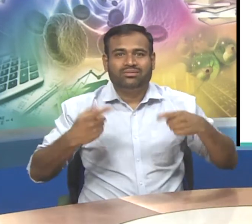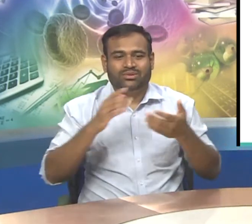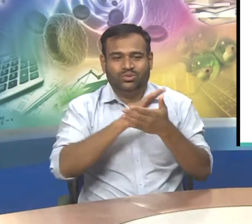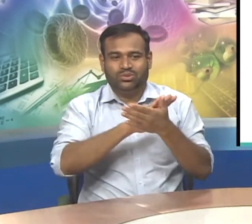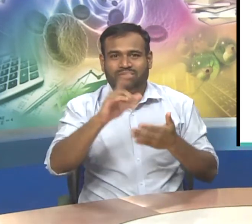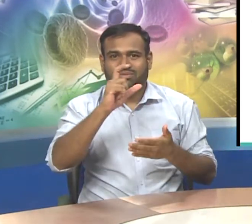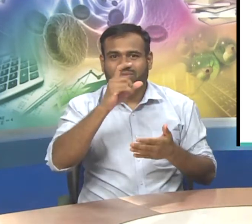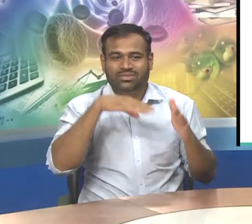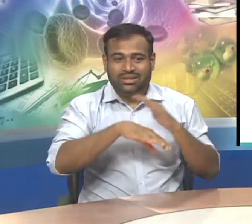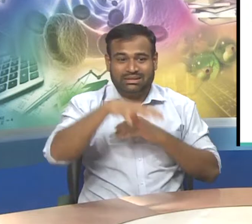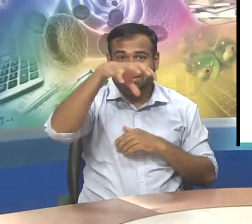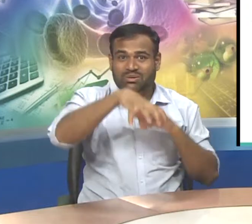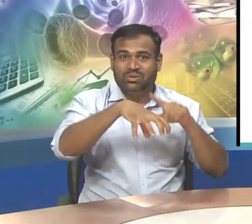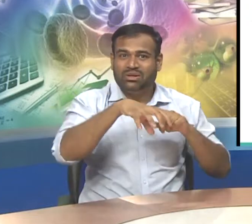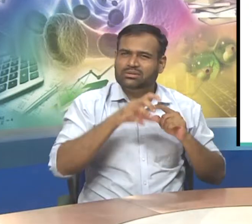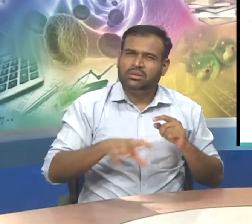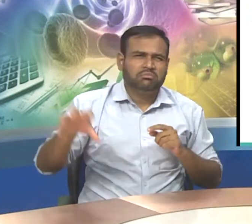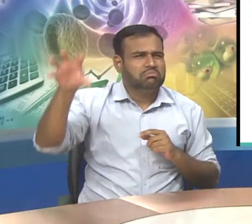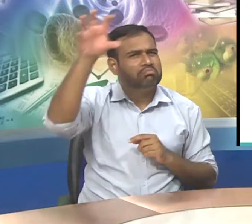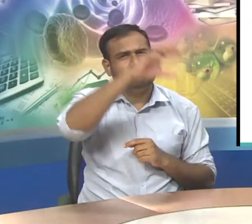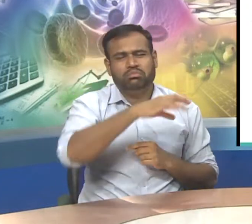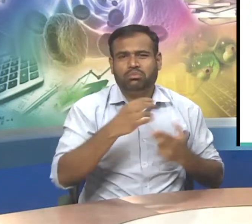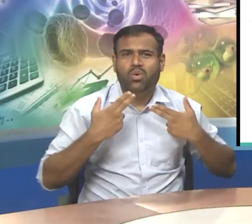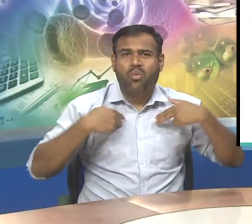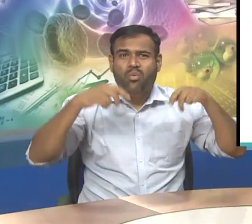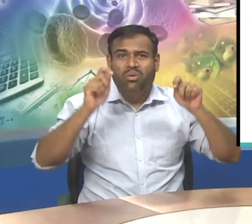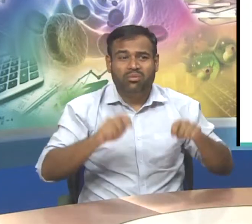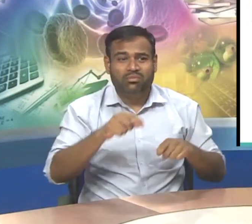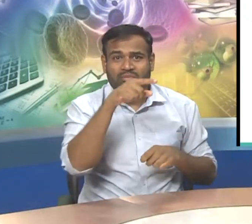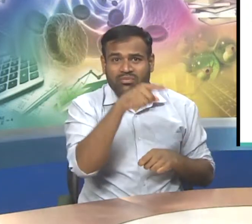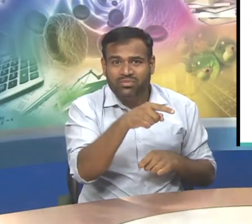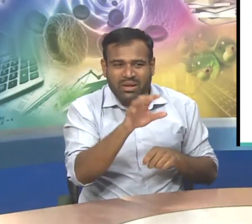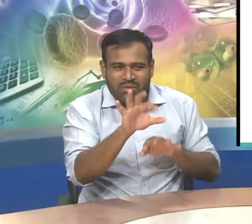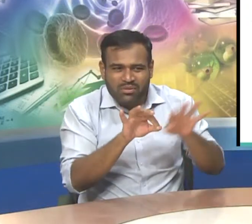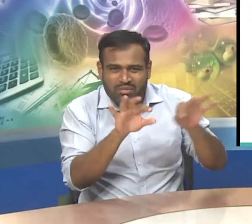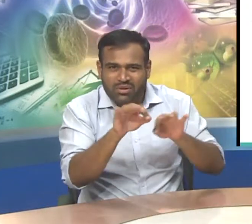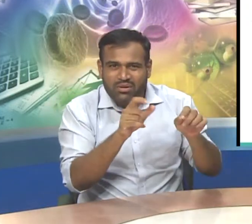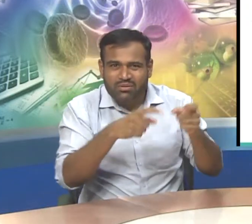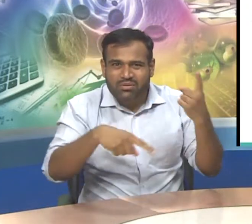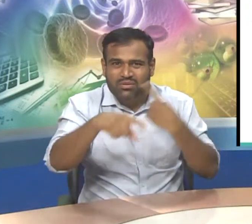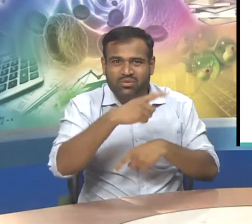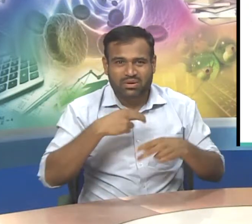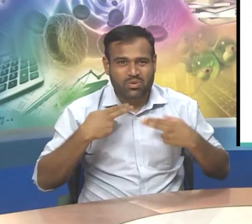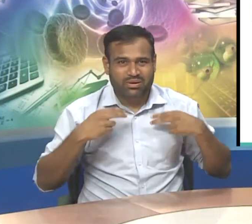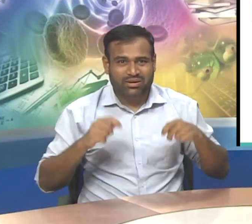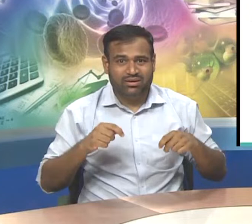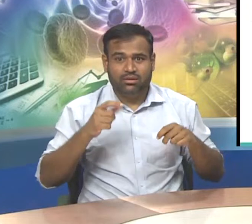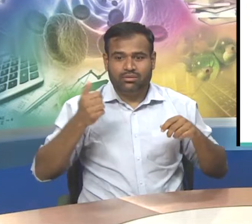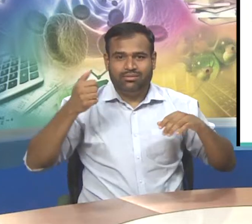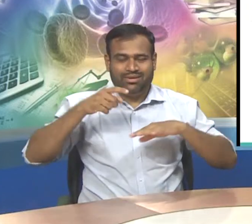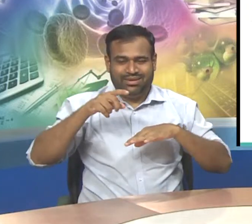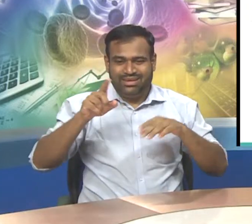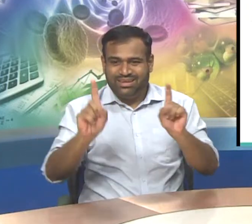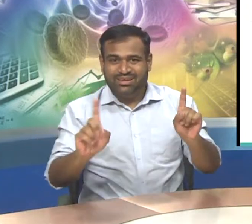And similarly appoints judges of the court other than the High Court,